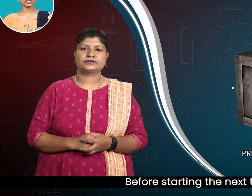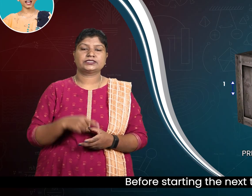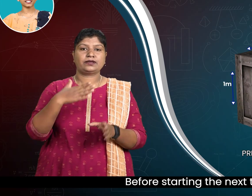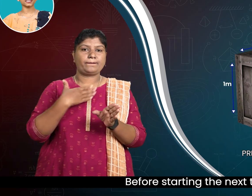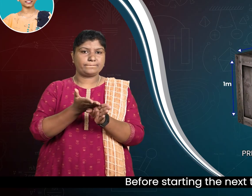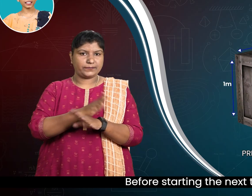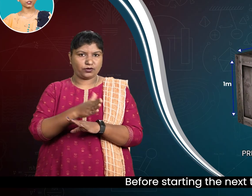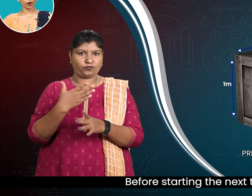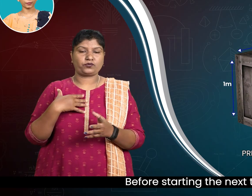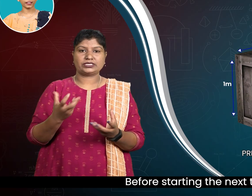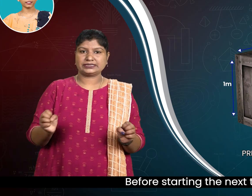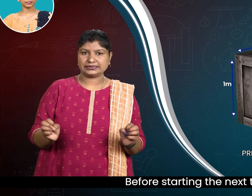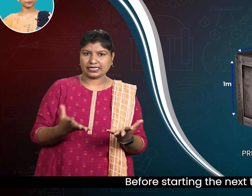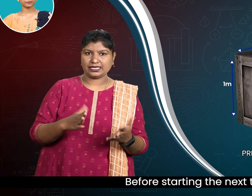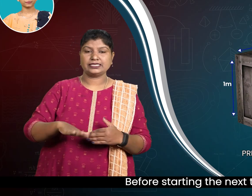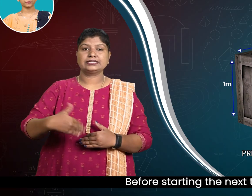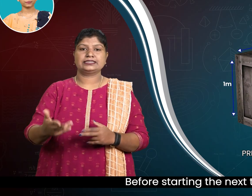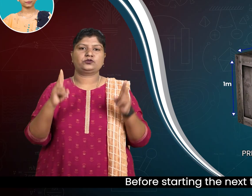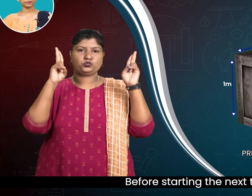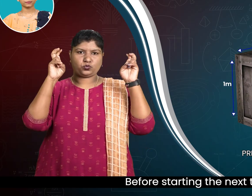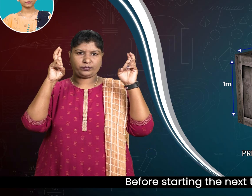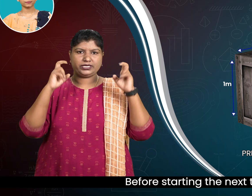Before starting the next topic,